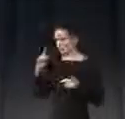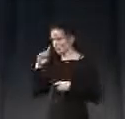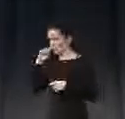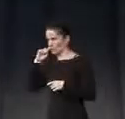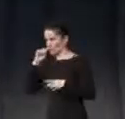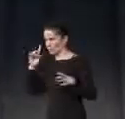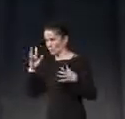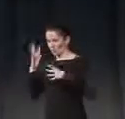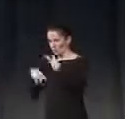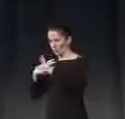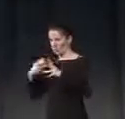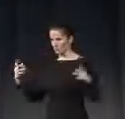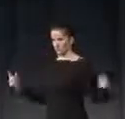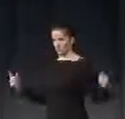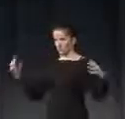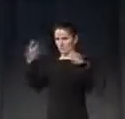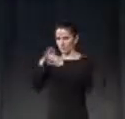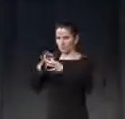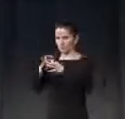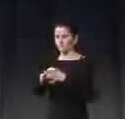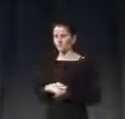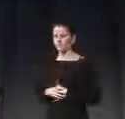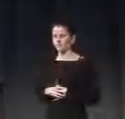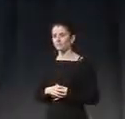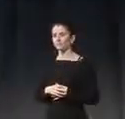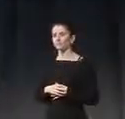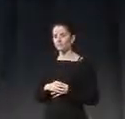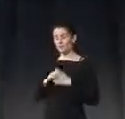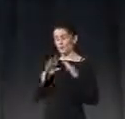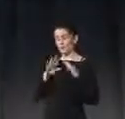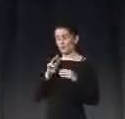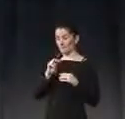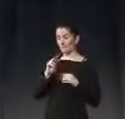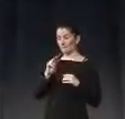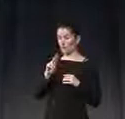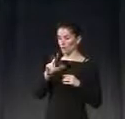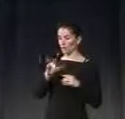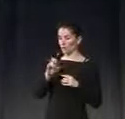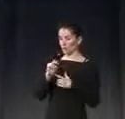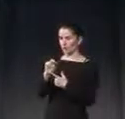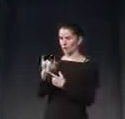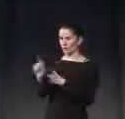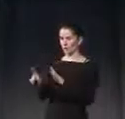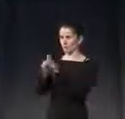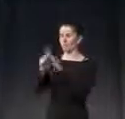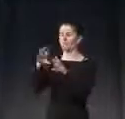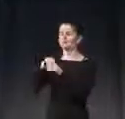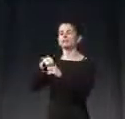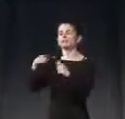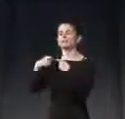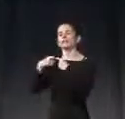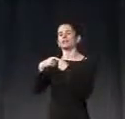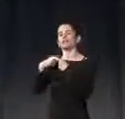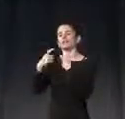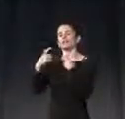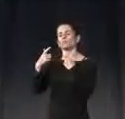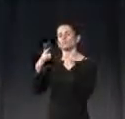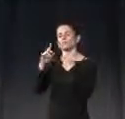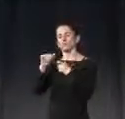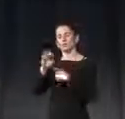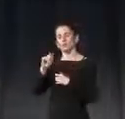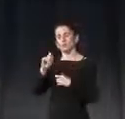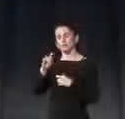The term modulation entered the field of electroacoustics around 1907 through the publications of Reginald